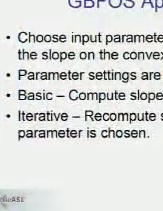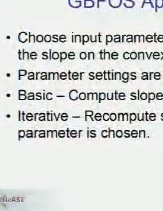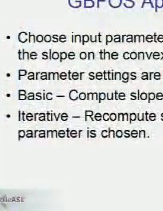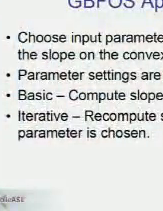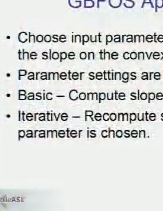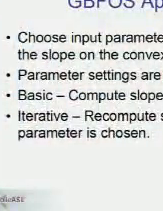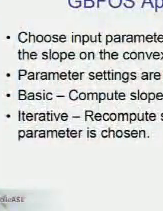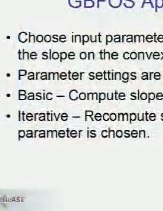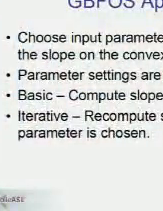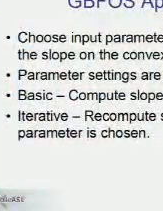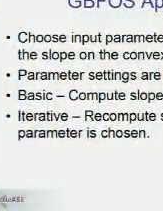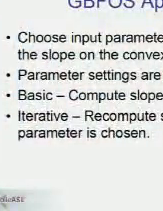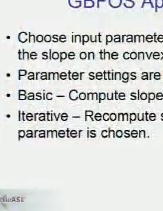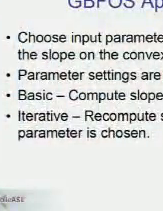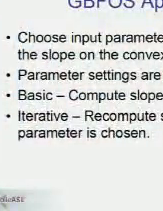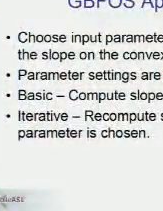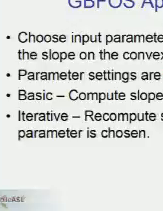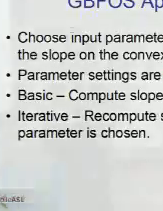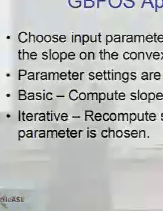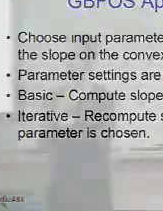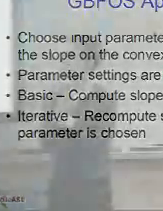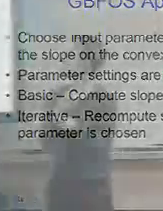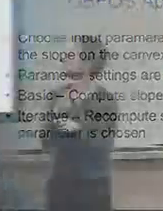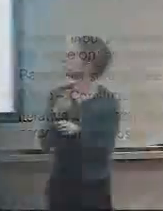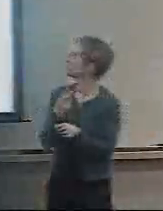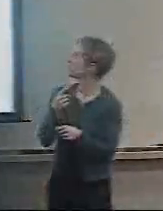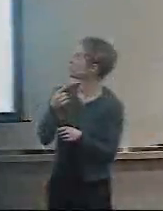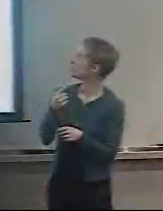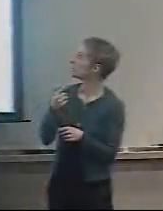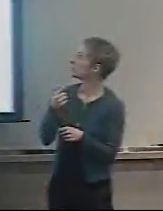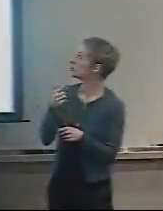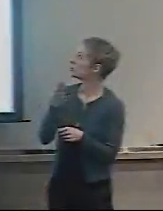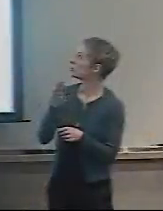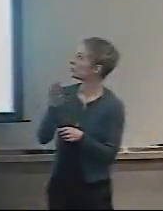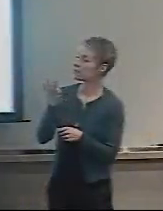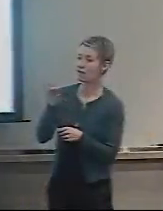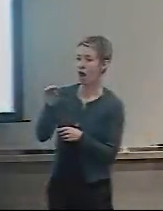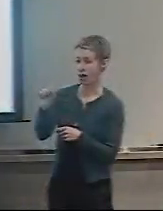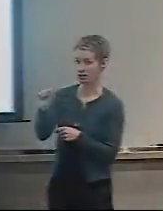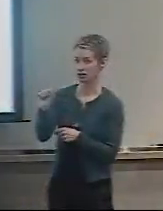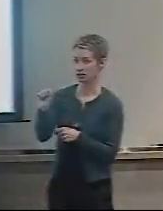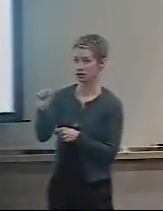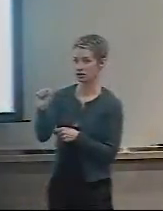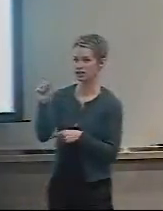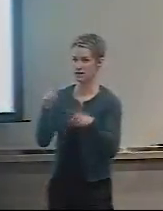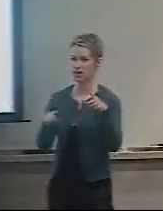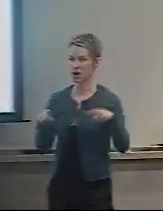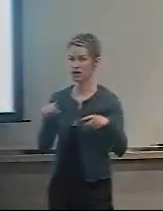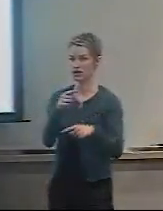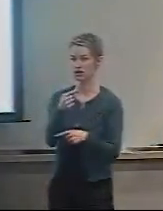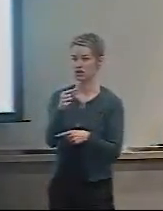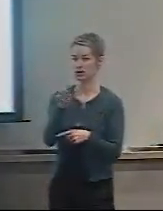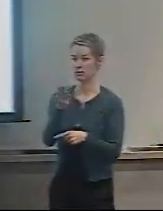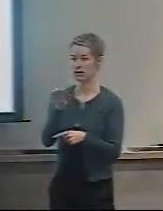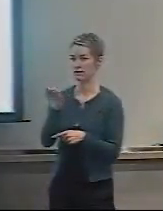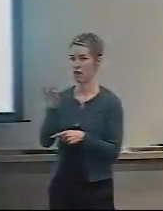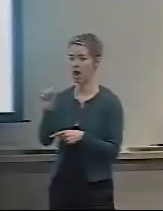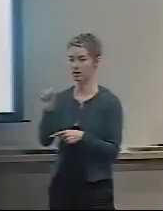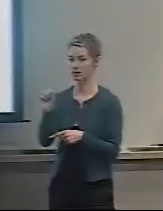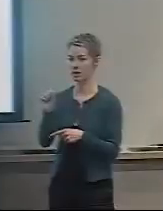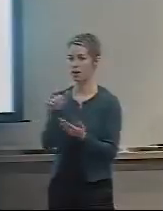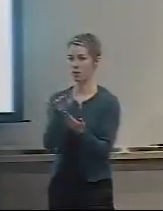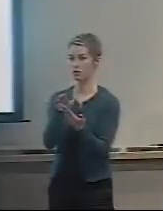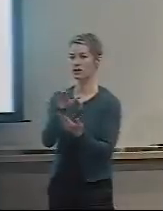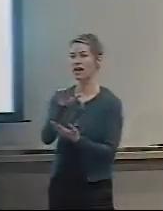So we use this GBFOS, sort of varied this GBFOS approach that Phil Chow